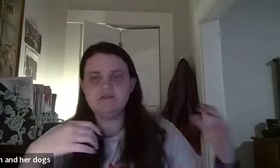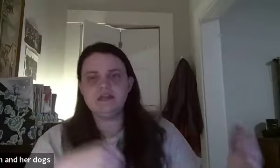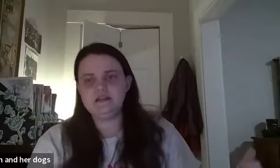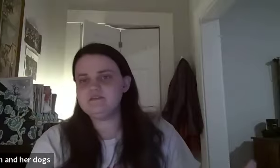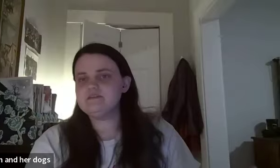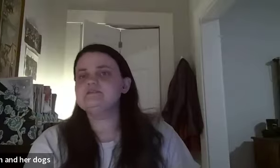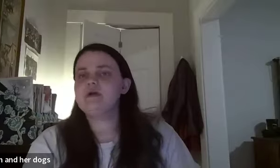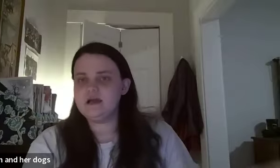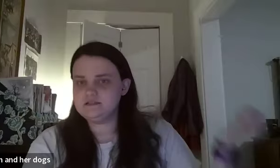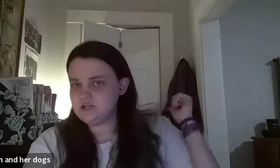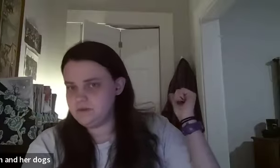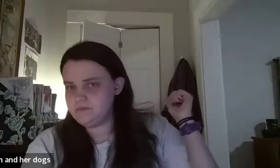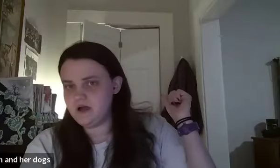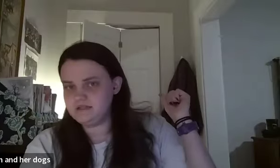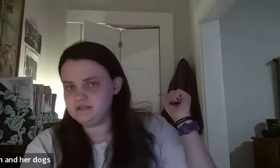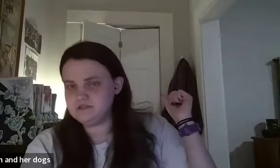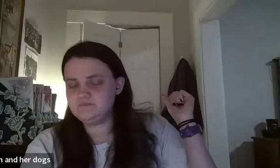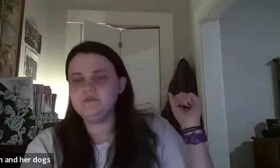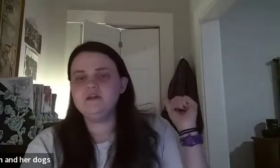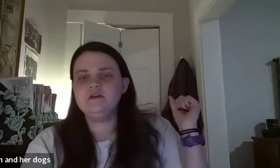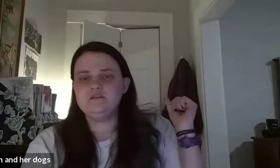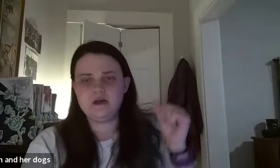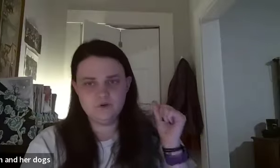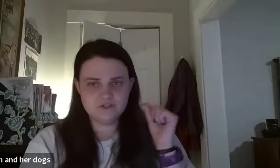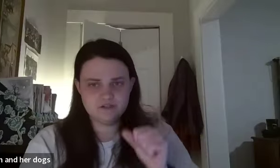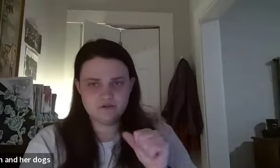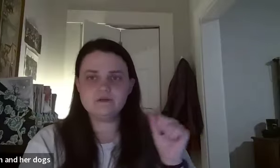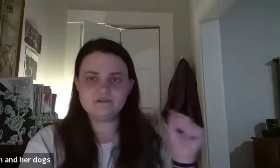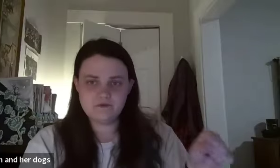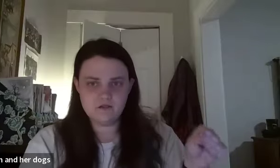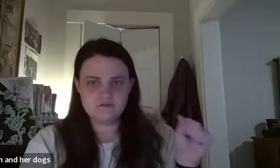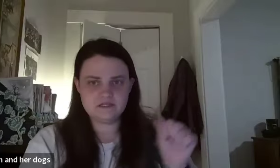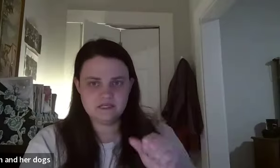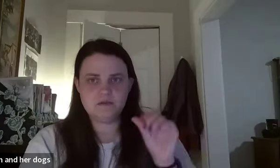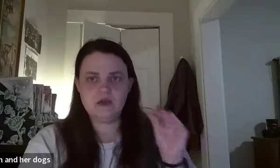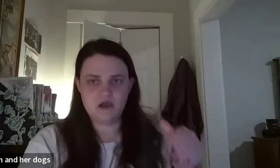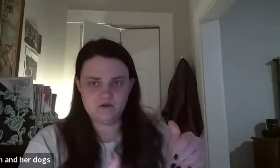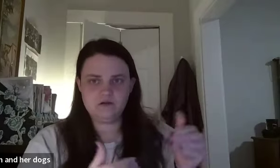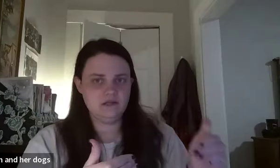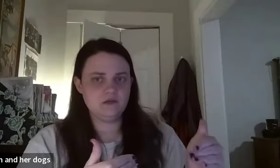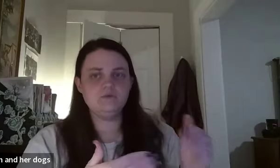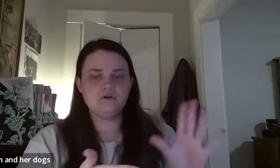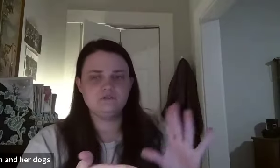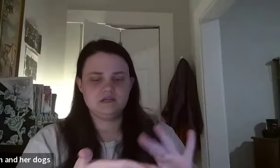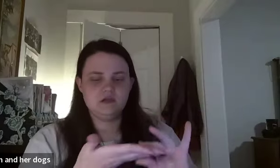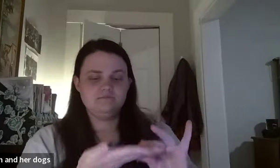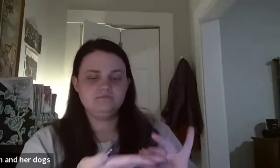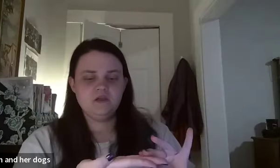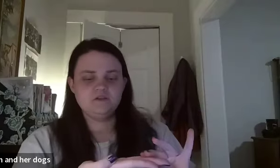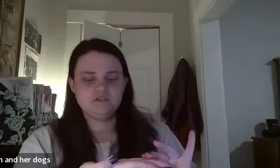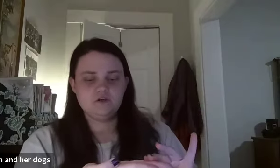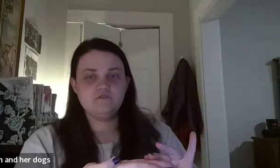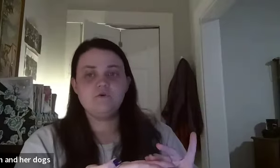And then anything that's in the past is going to be behind us. That we are still going to follow that same pattern again with our time. So